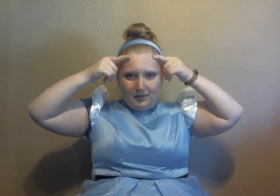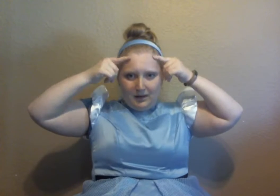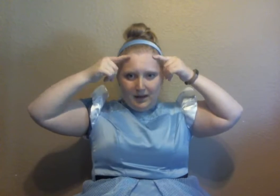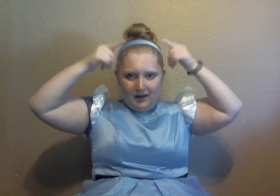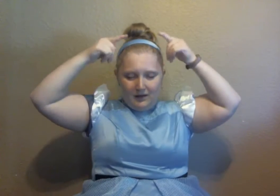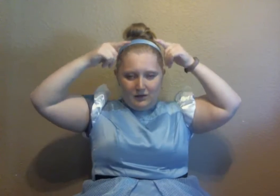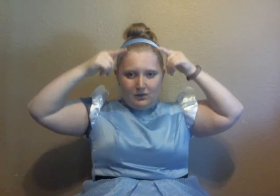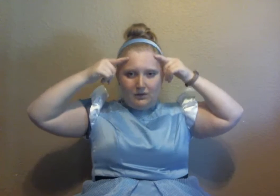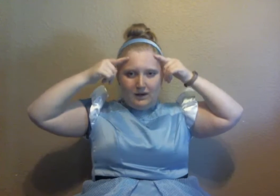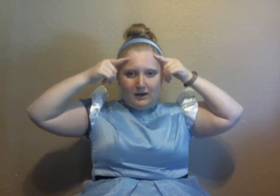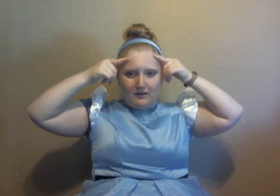like 2 fingers,